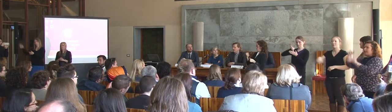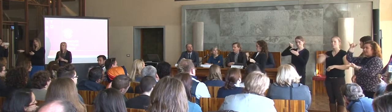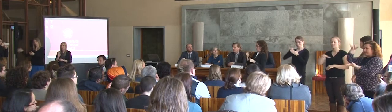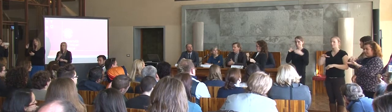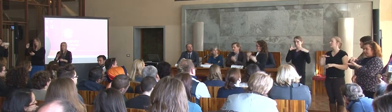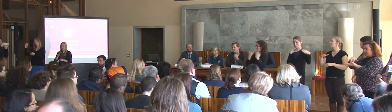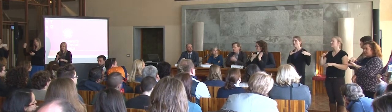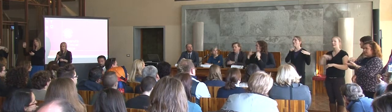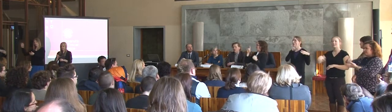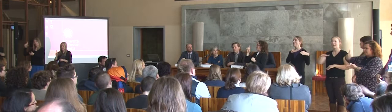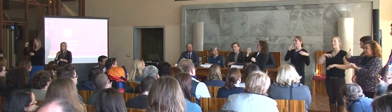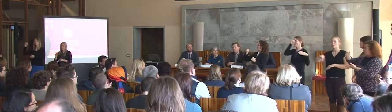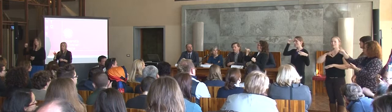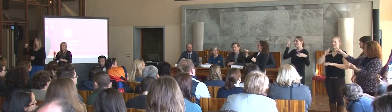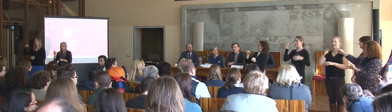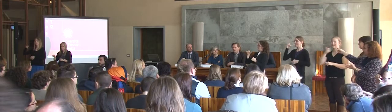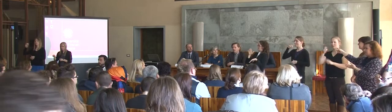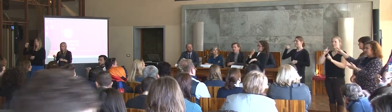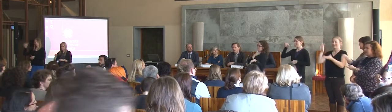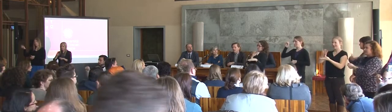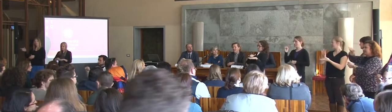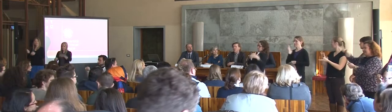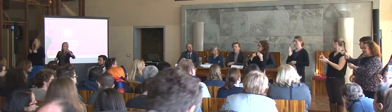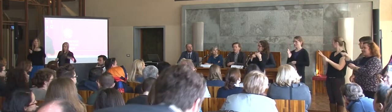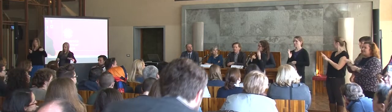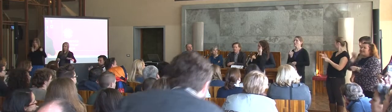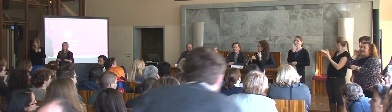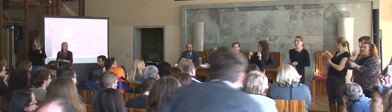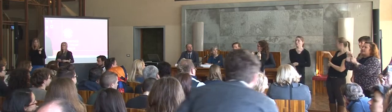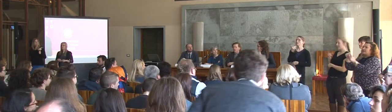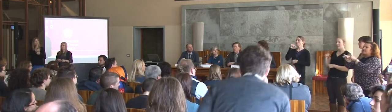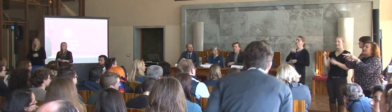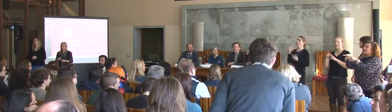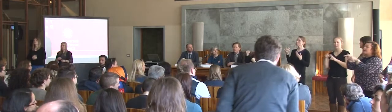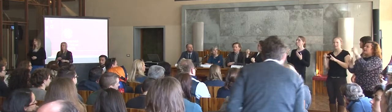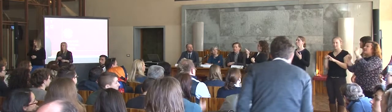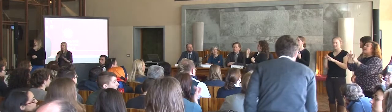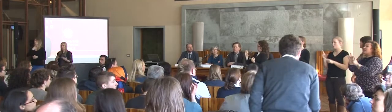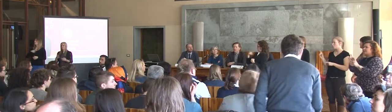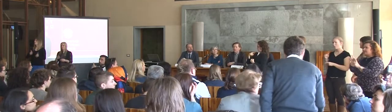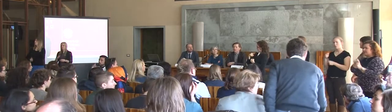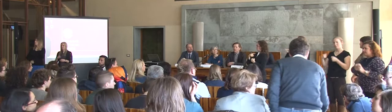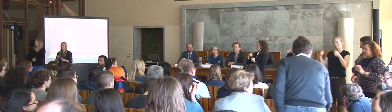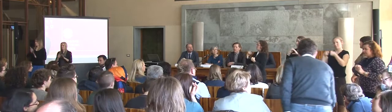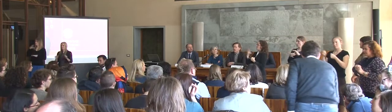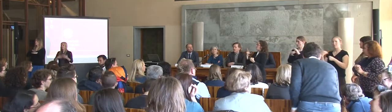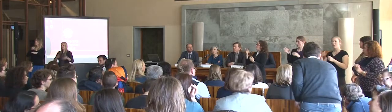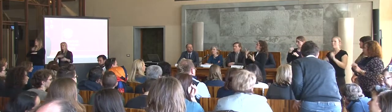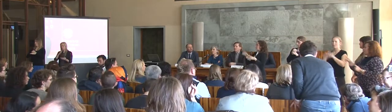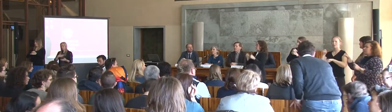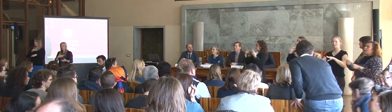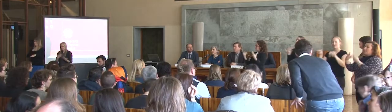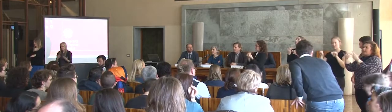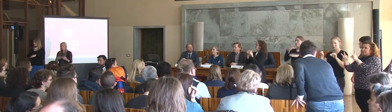Dennis Lennarsson, to the left of me. It's an NGO we started in Sweden